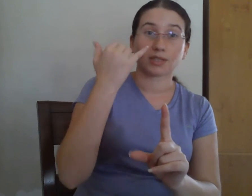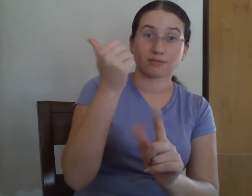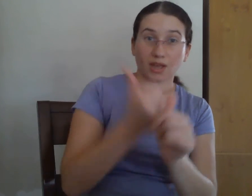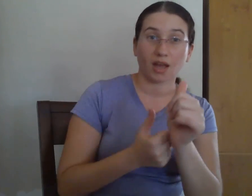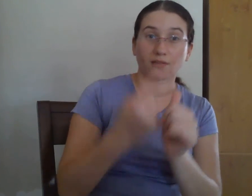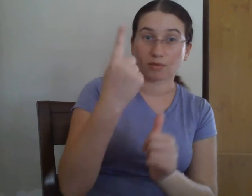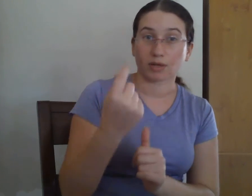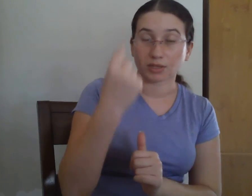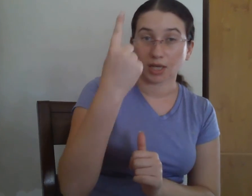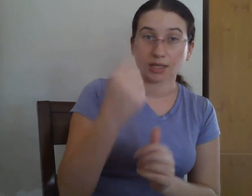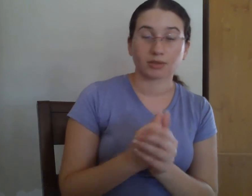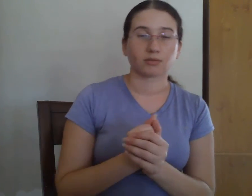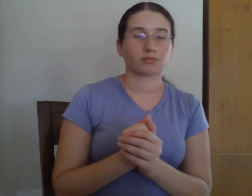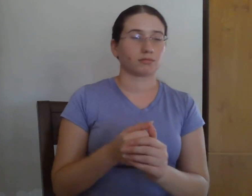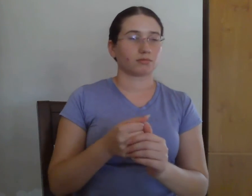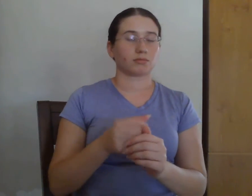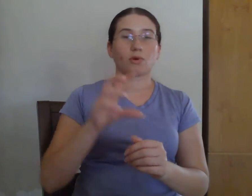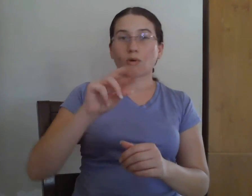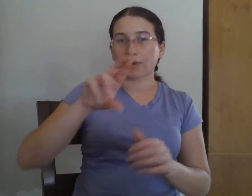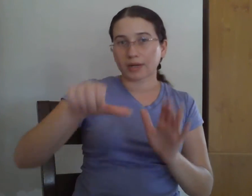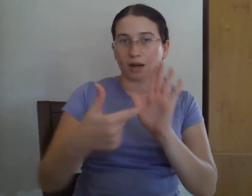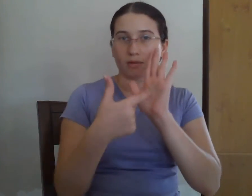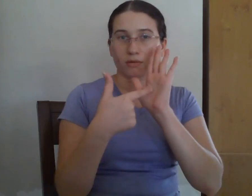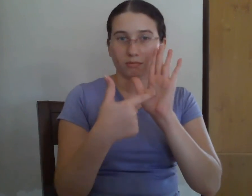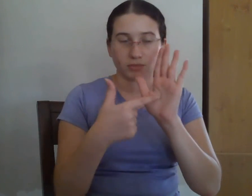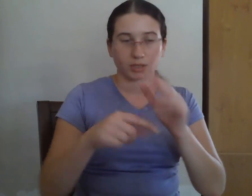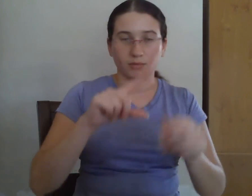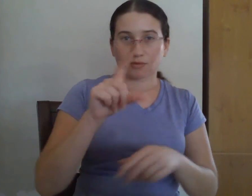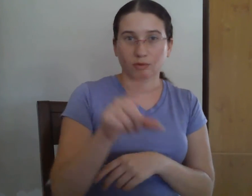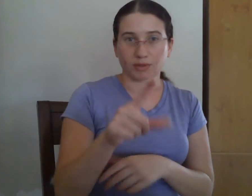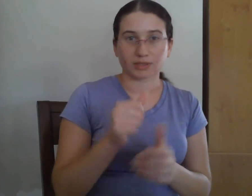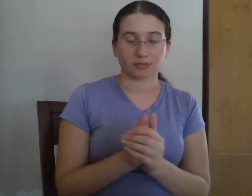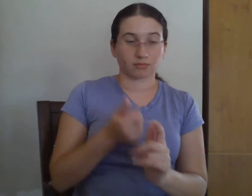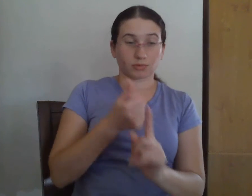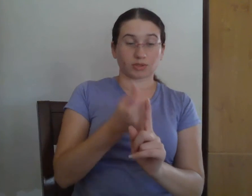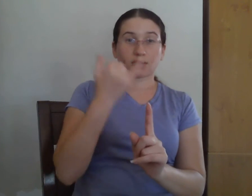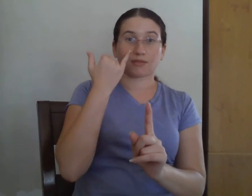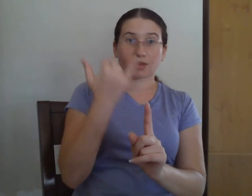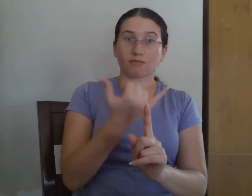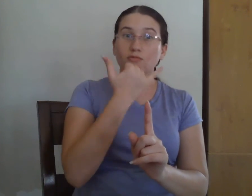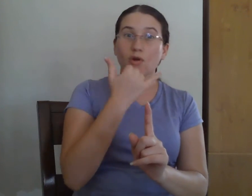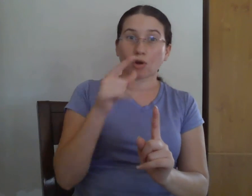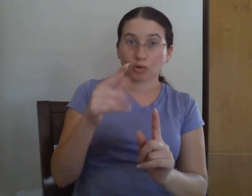exciting. First, the teachers who did well on these observations